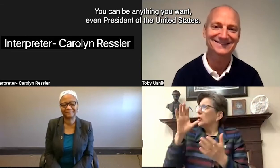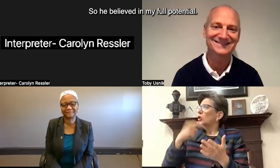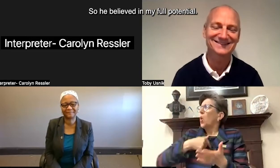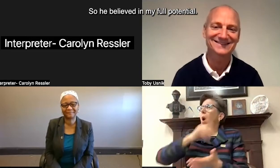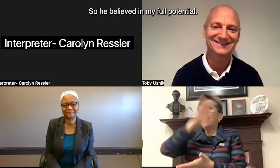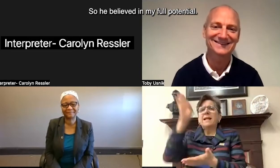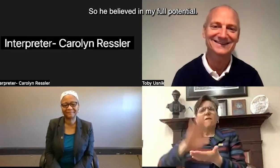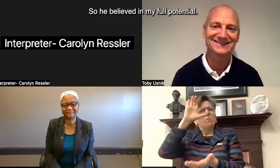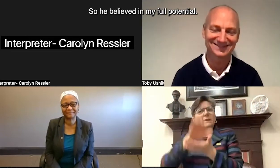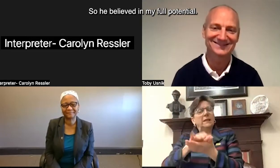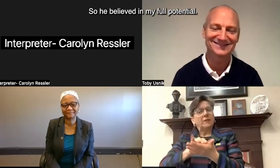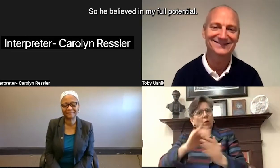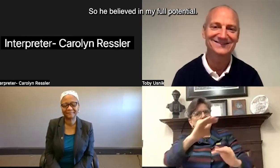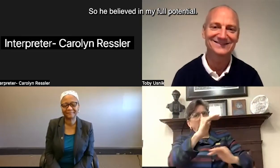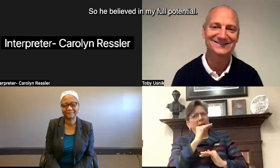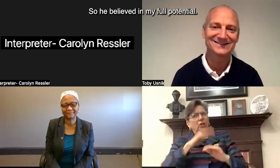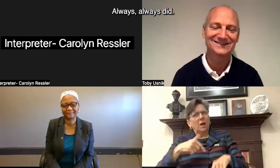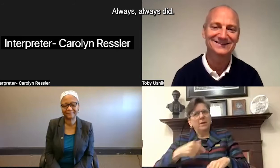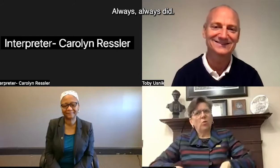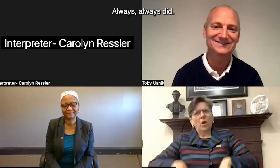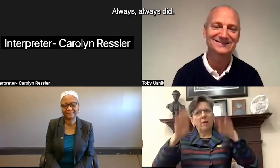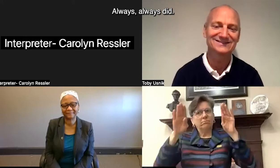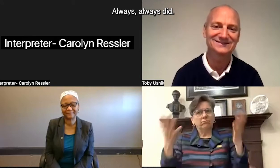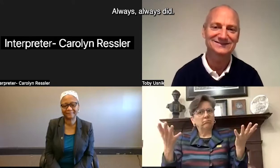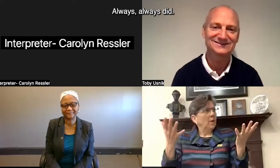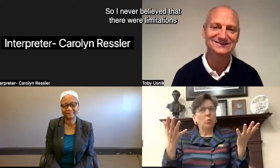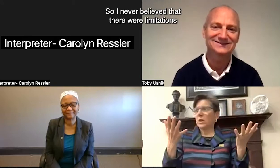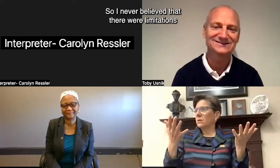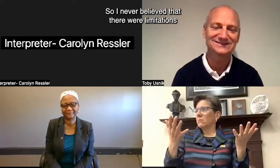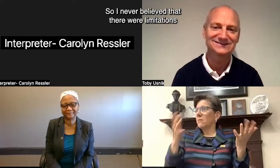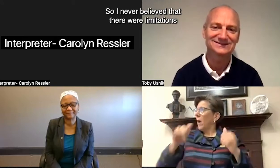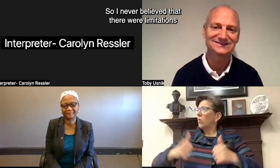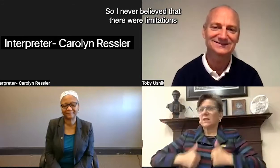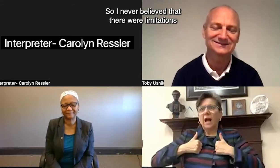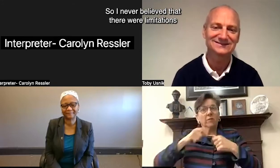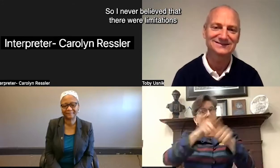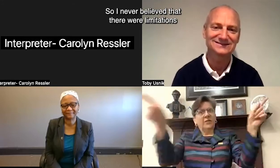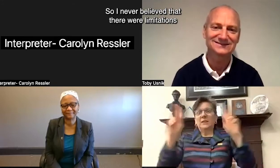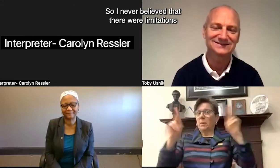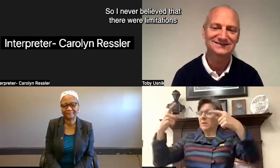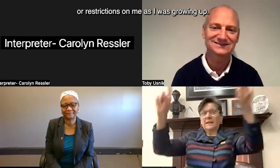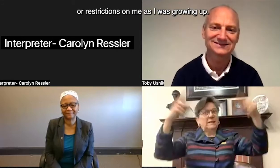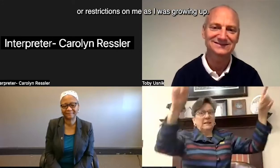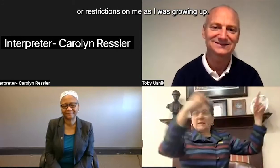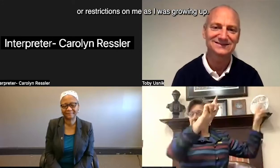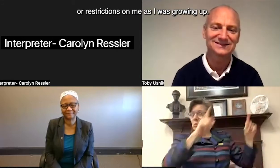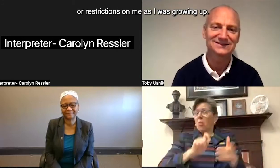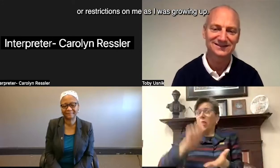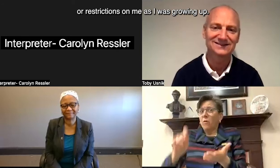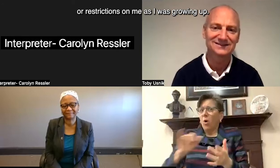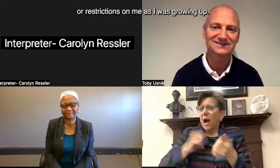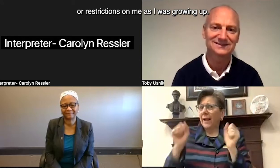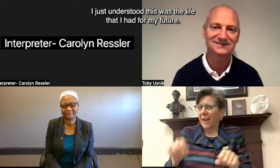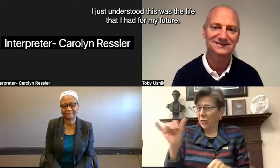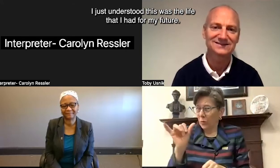my full potential, always, always did. So I never believed that there were limitations or restrictions on me as I was growing up. I just understood this